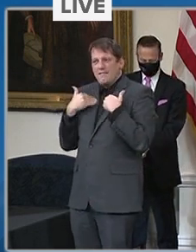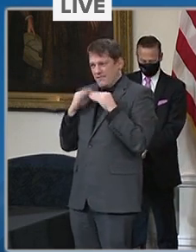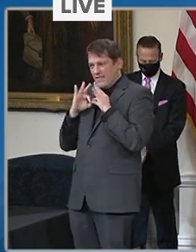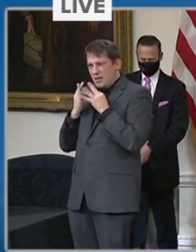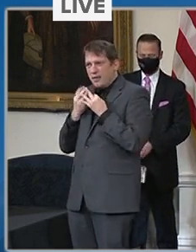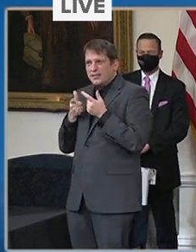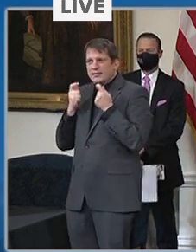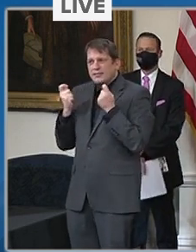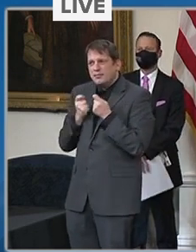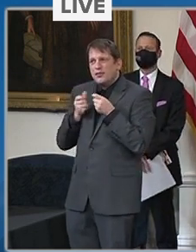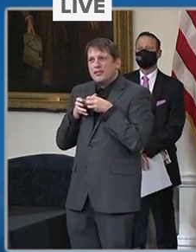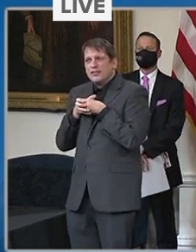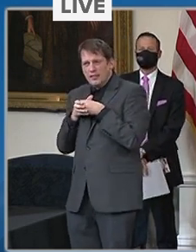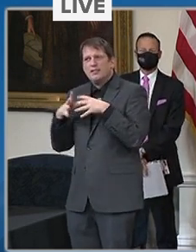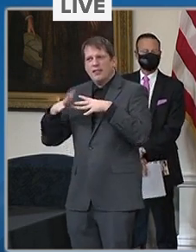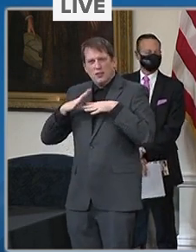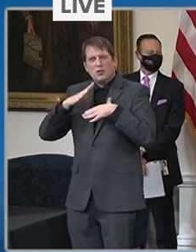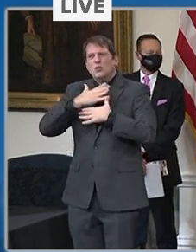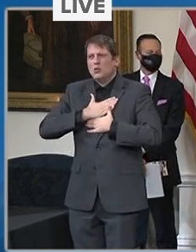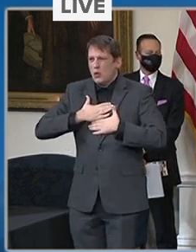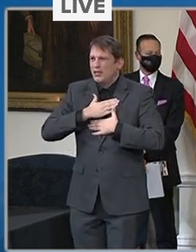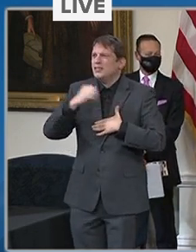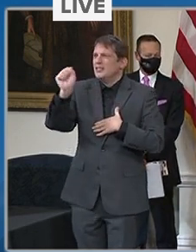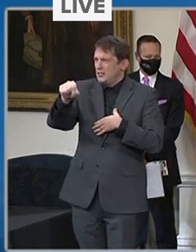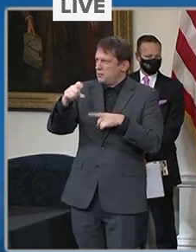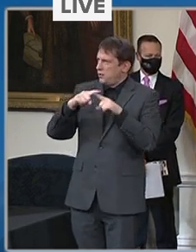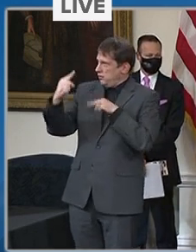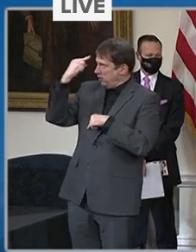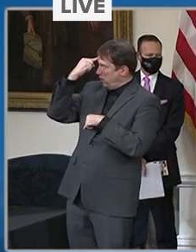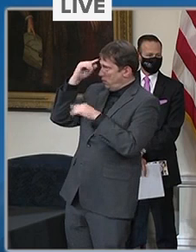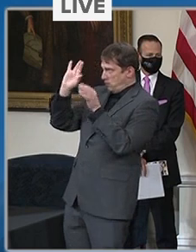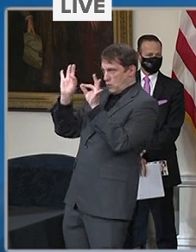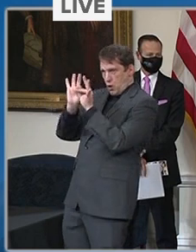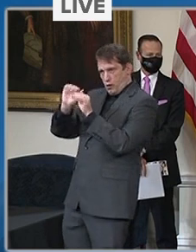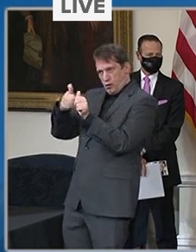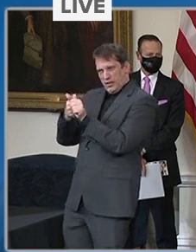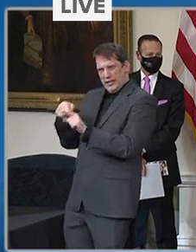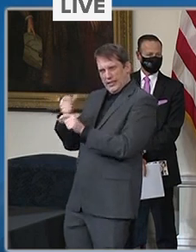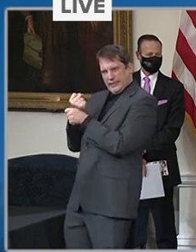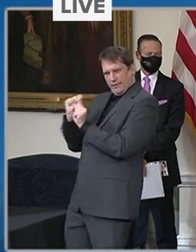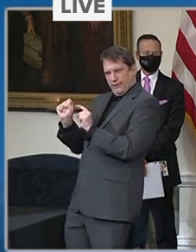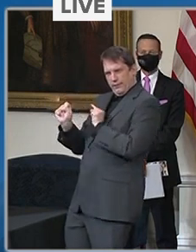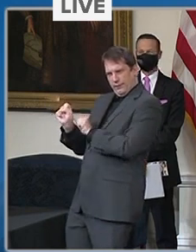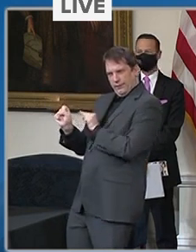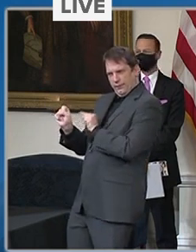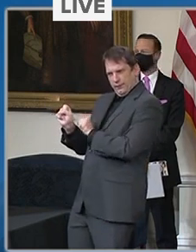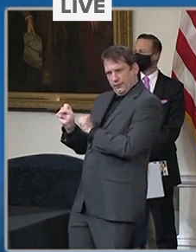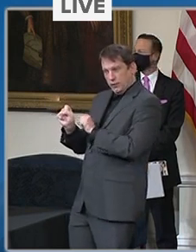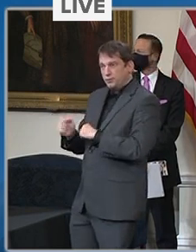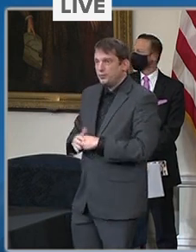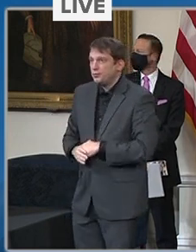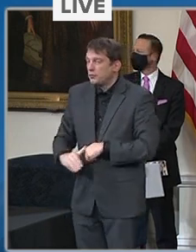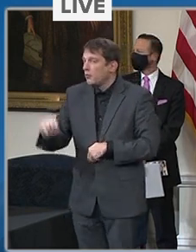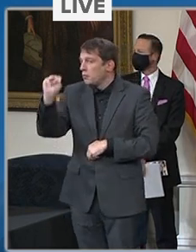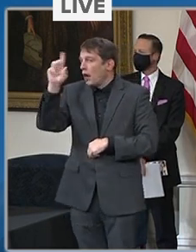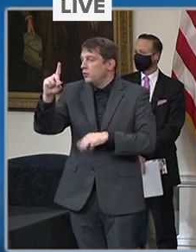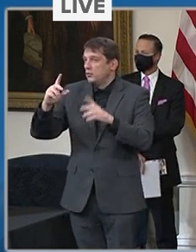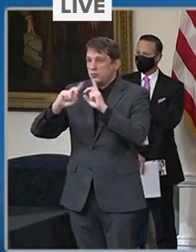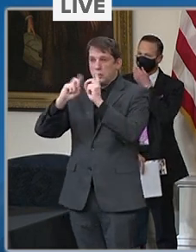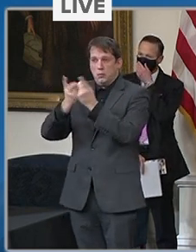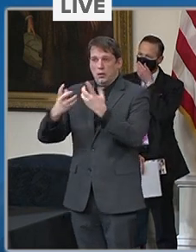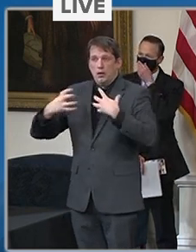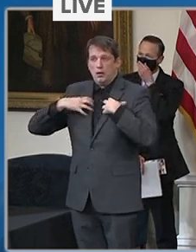ways that keep them safe. Today, the Maryland Department of Health is issuing a public health